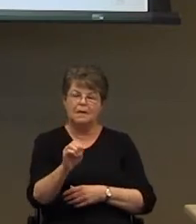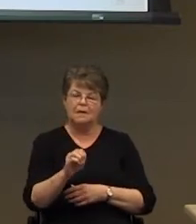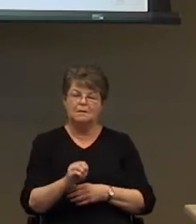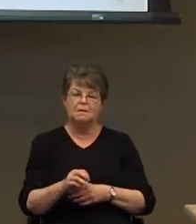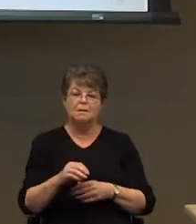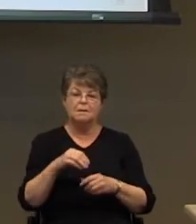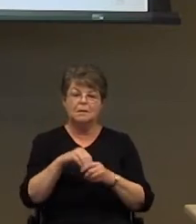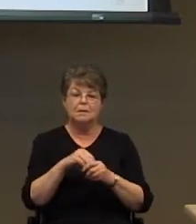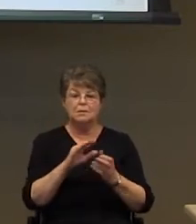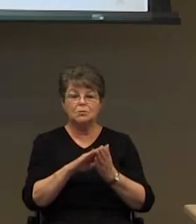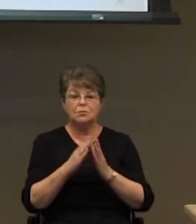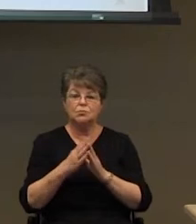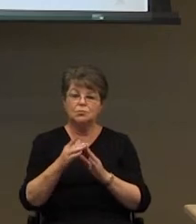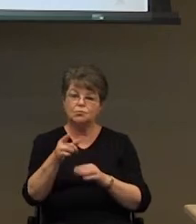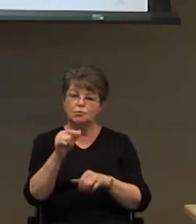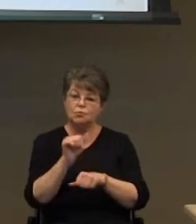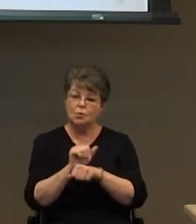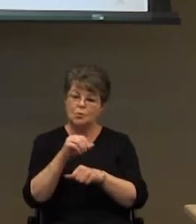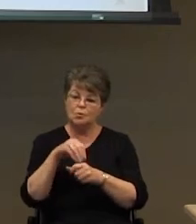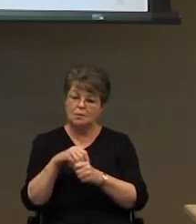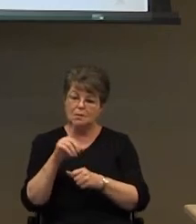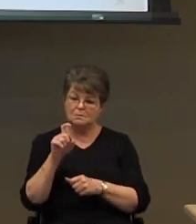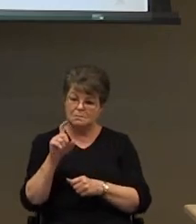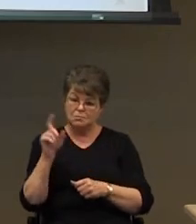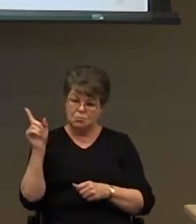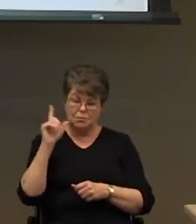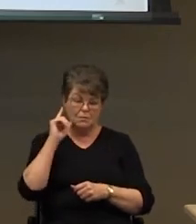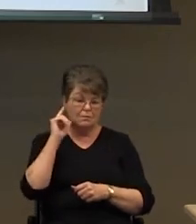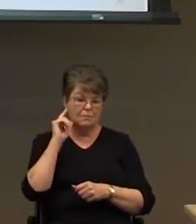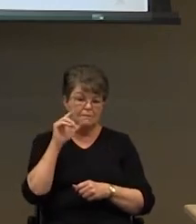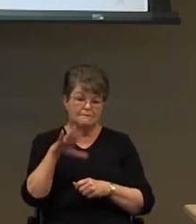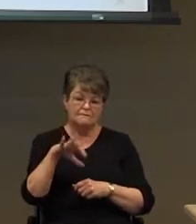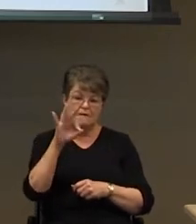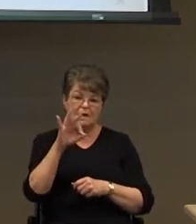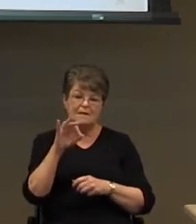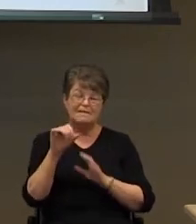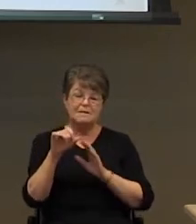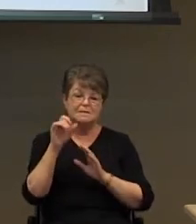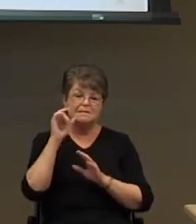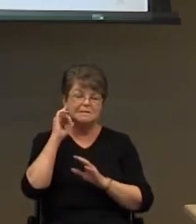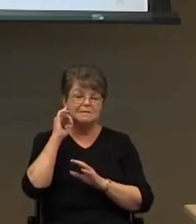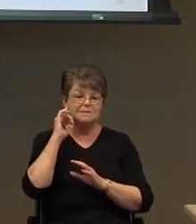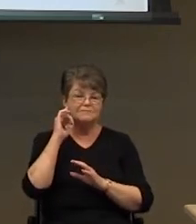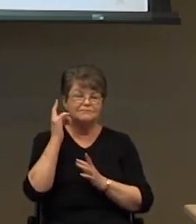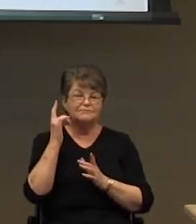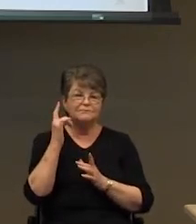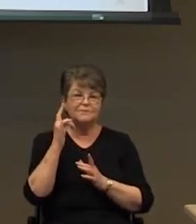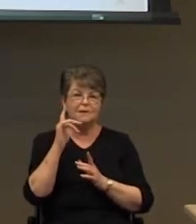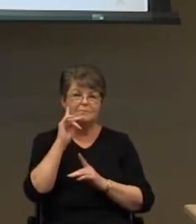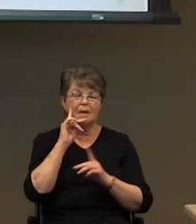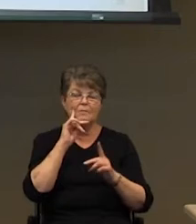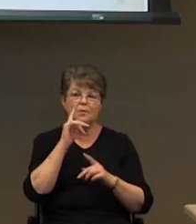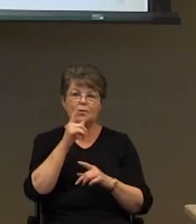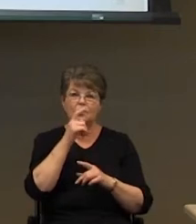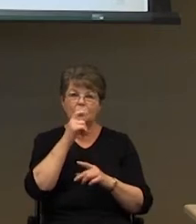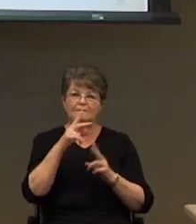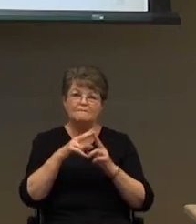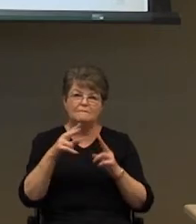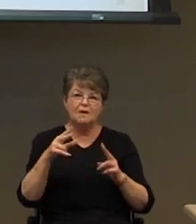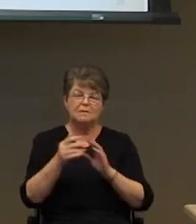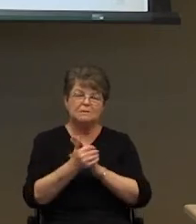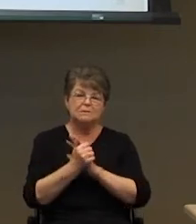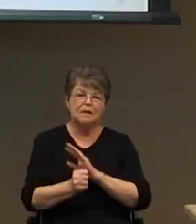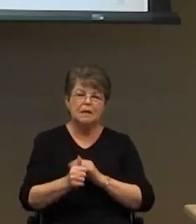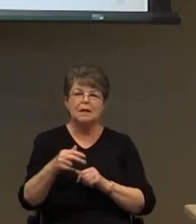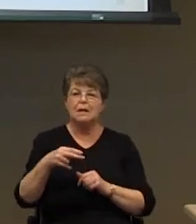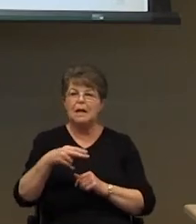In communities that you work in, do you find a sounding board for these people who are very talented, highly educated,